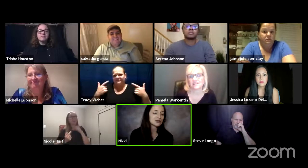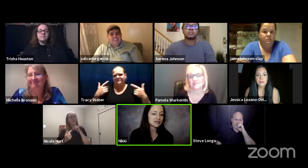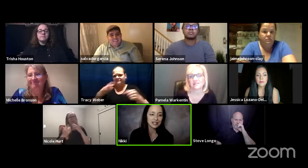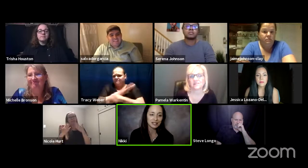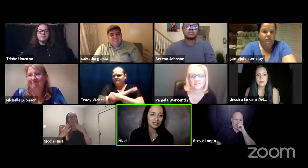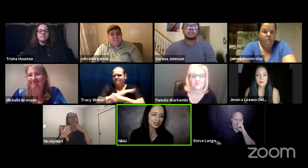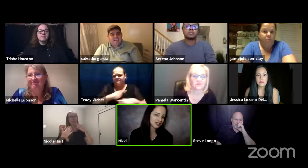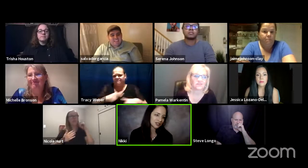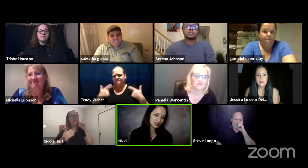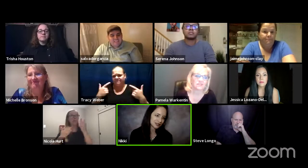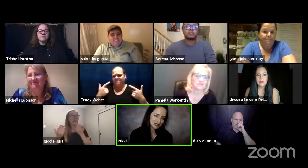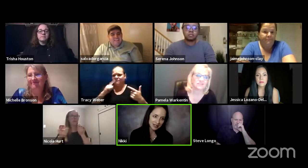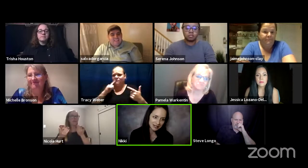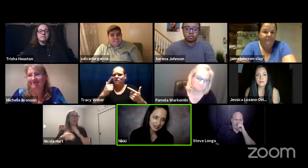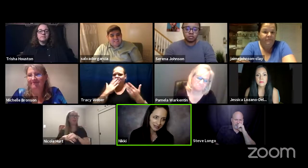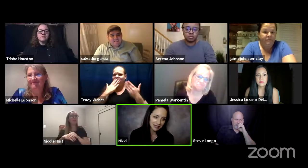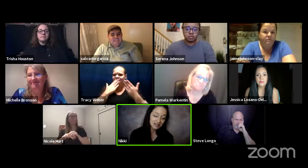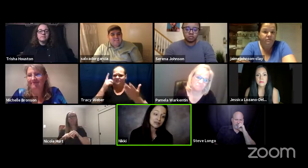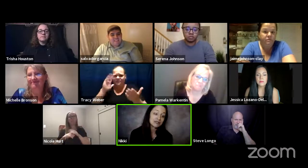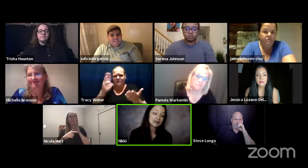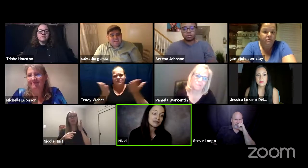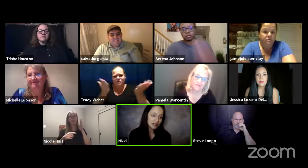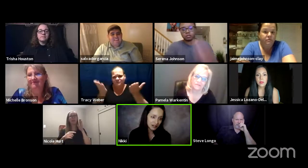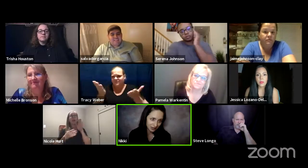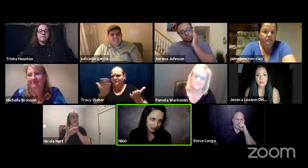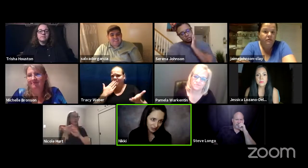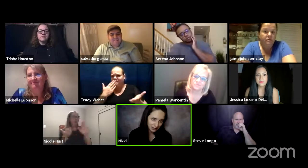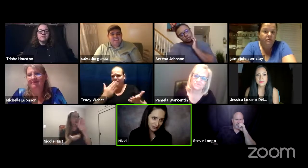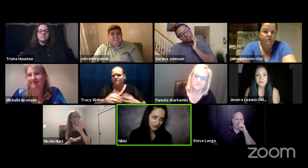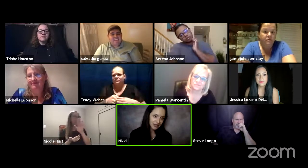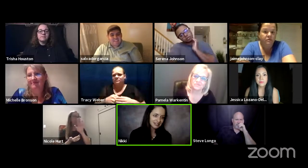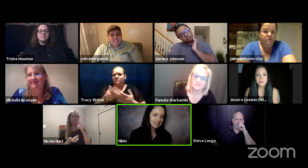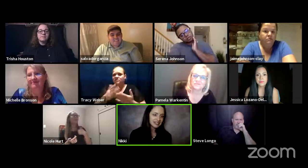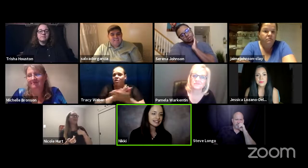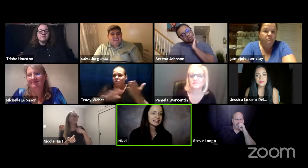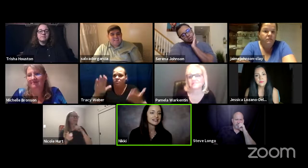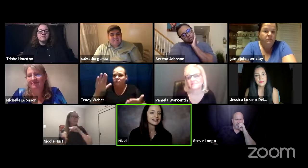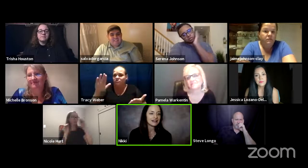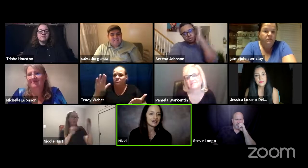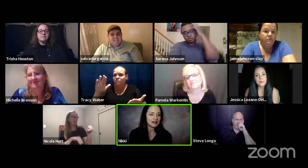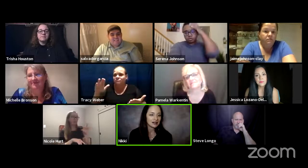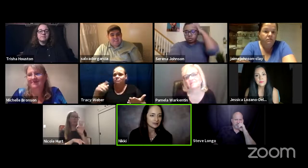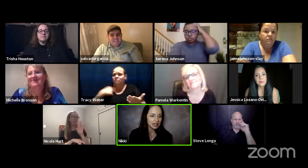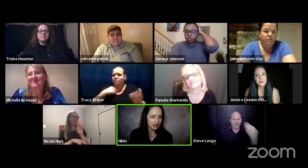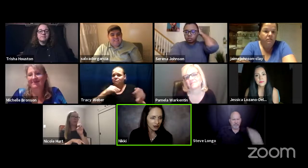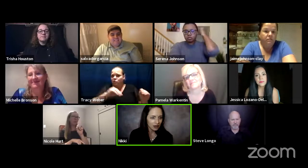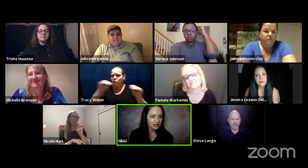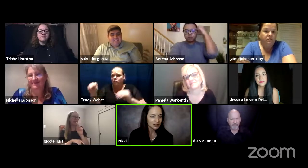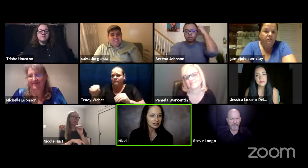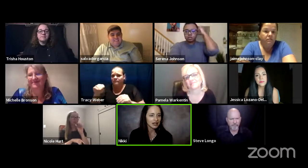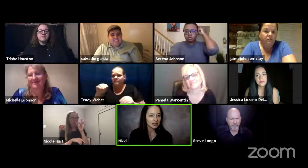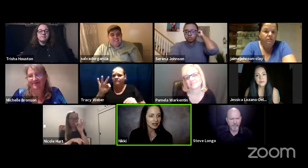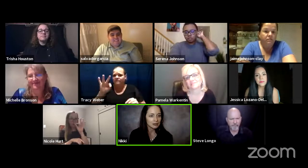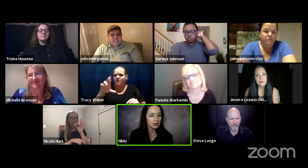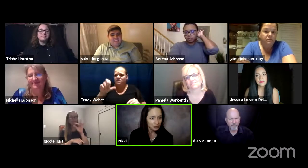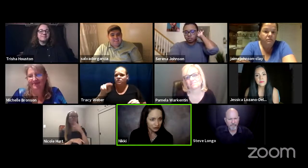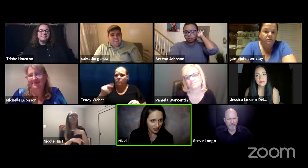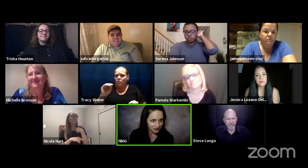of DHHSC services my entire life and have been very, very grateful for that. In college, I moved to